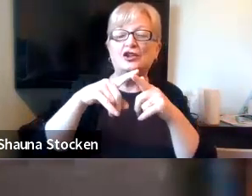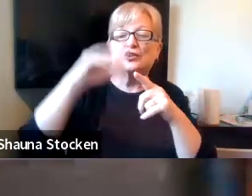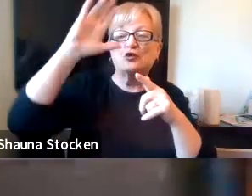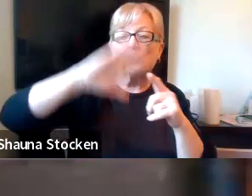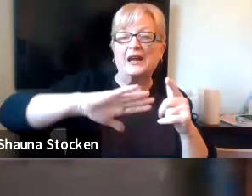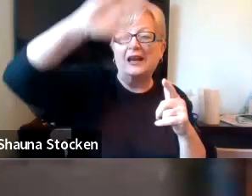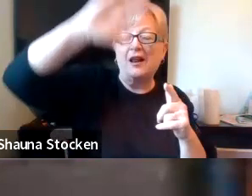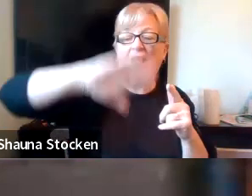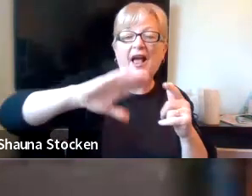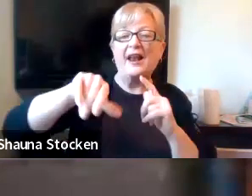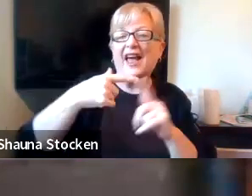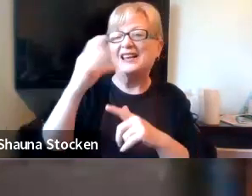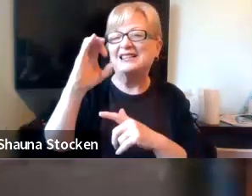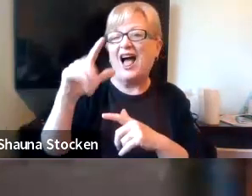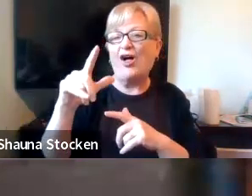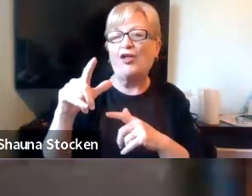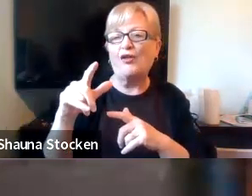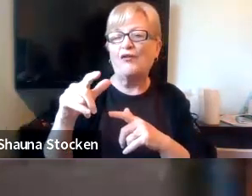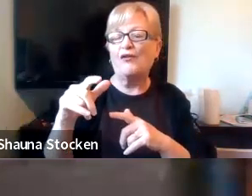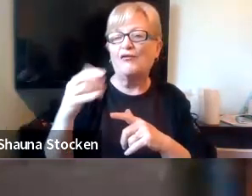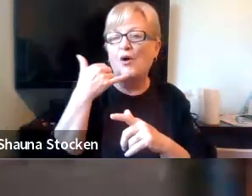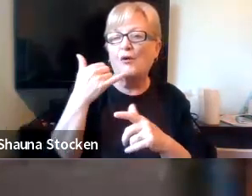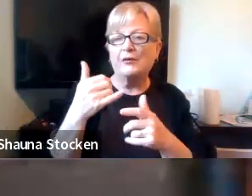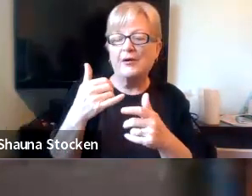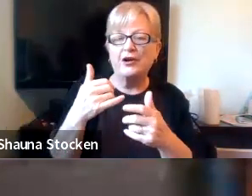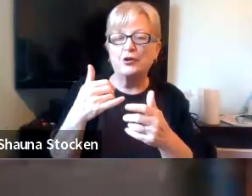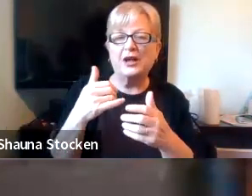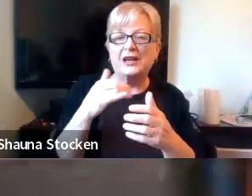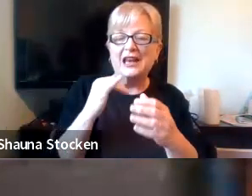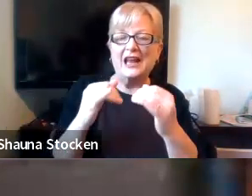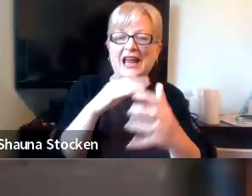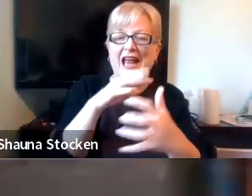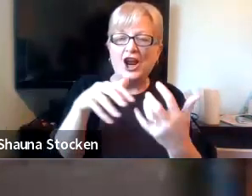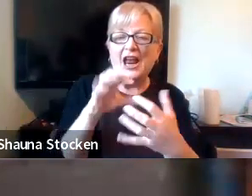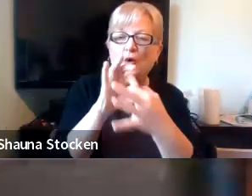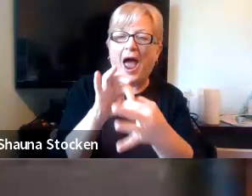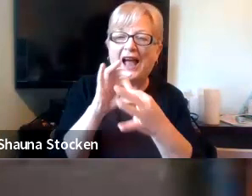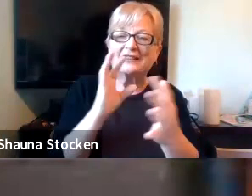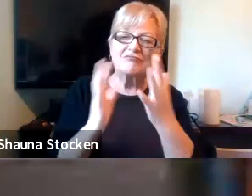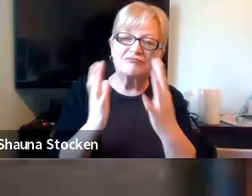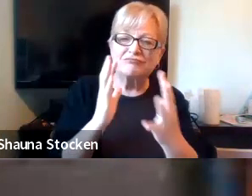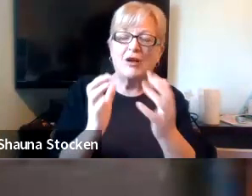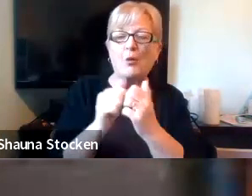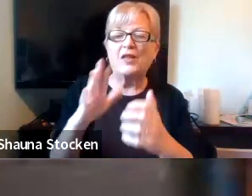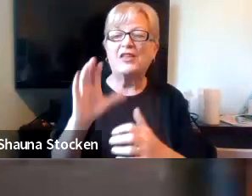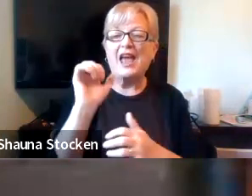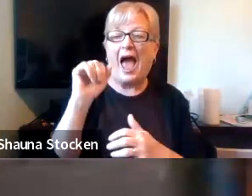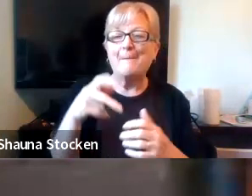any cell phone or anything, or you can interact with the app. It will also give